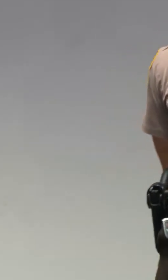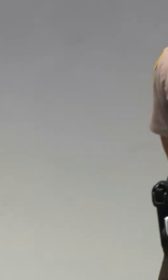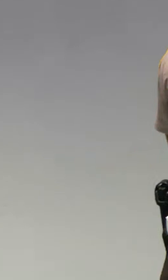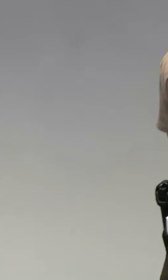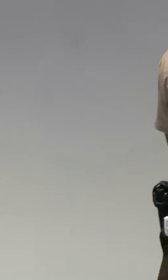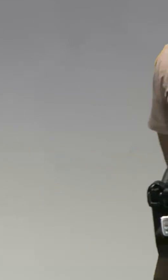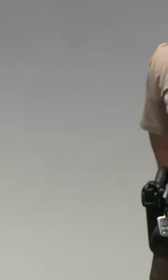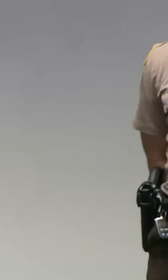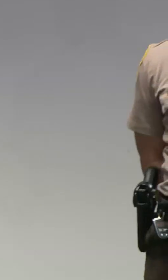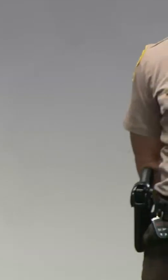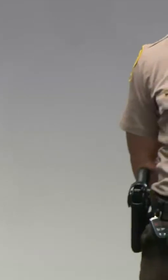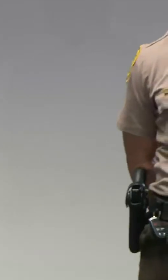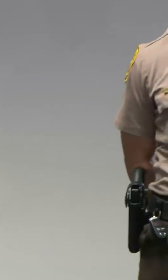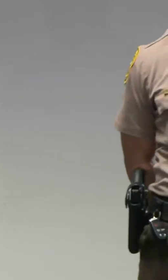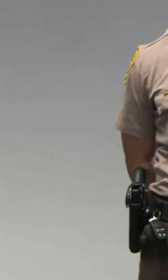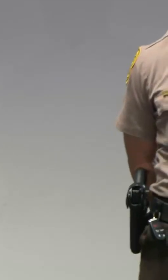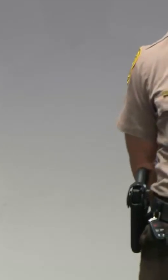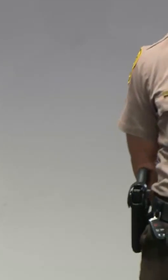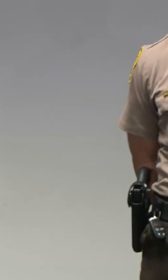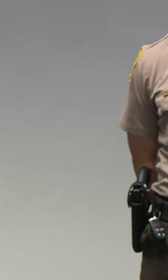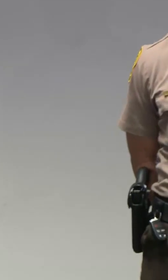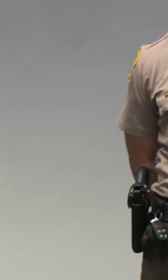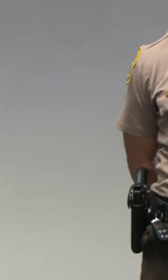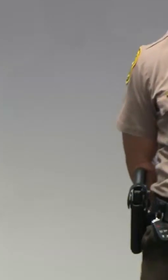small minority outside of that area